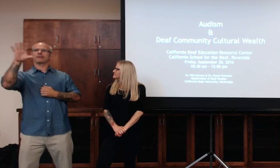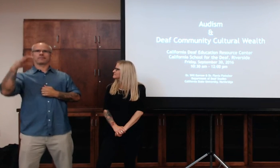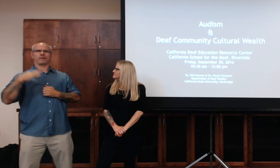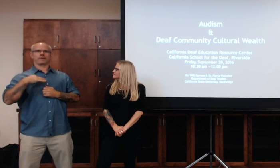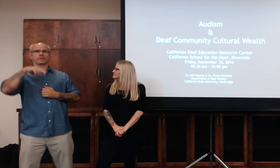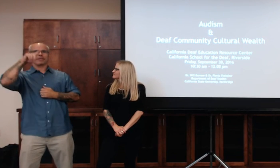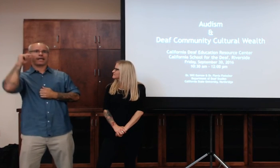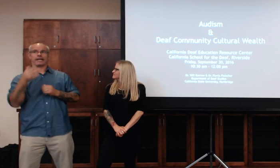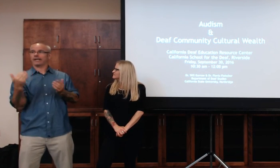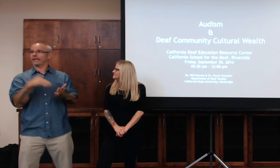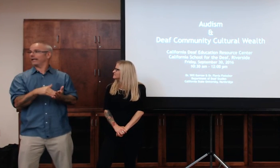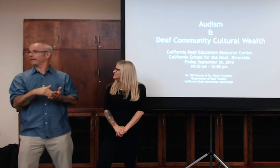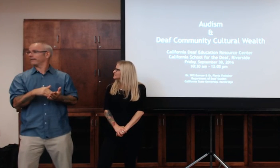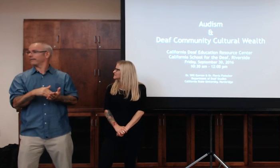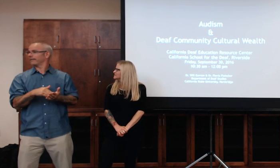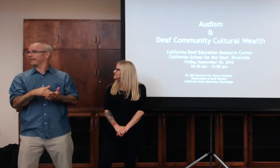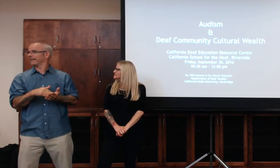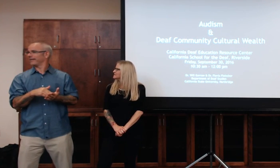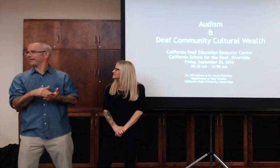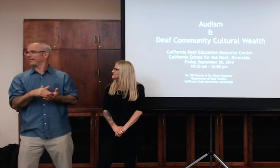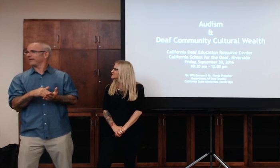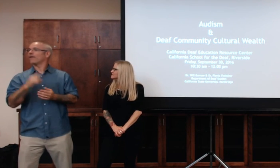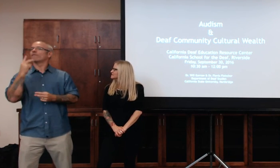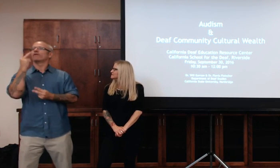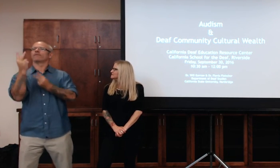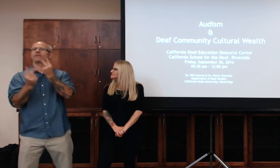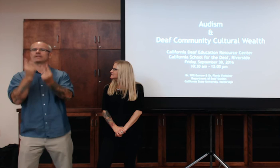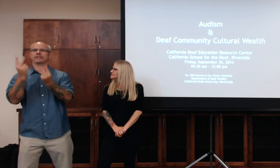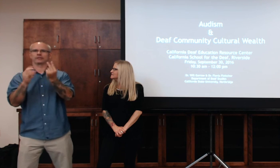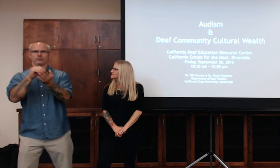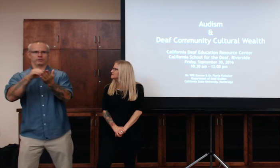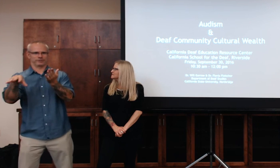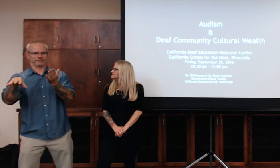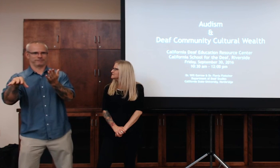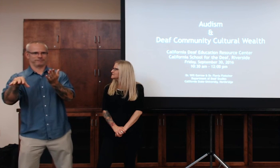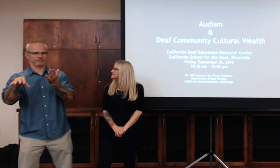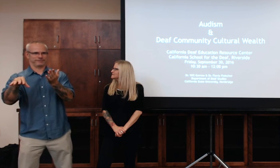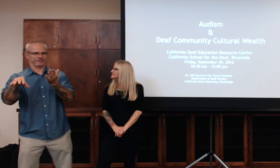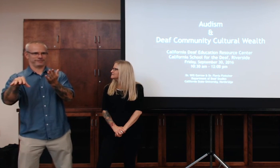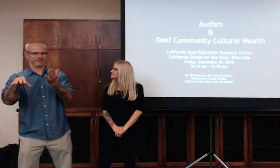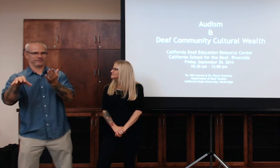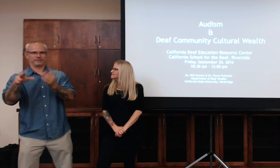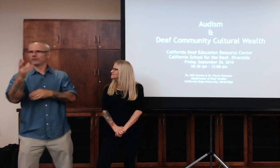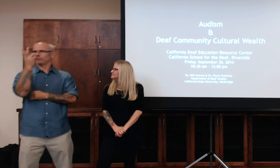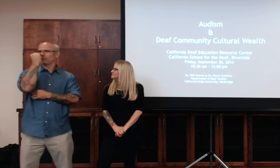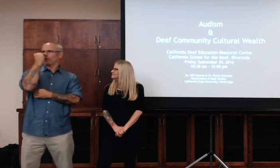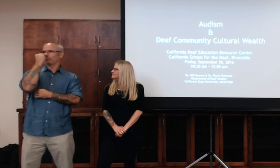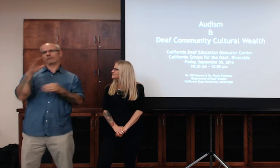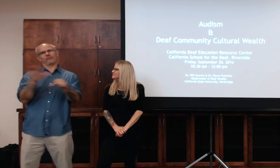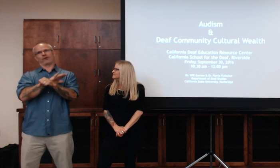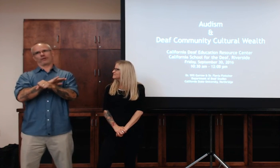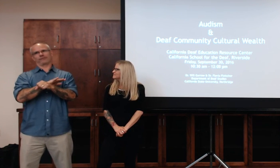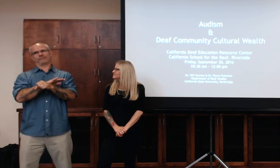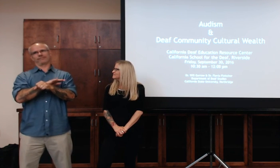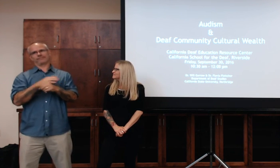And submitted my application to Gallaudet again. For a visiting student this time. I was denied.